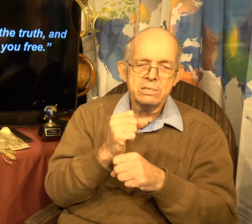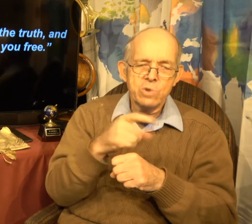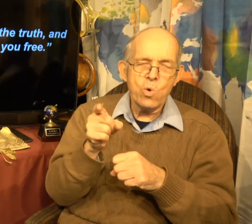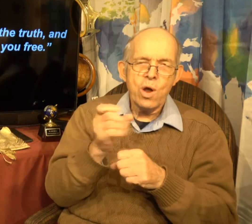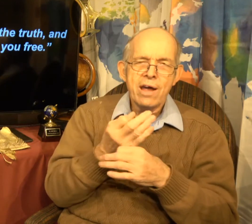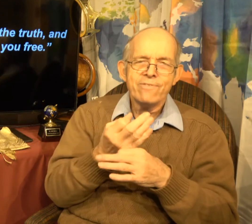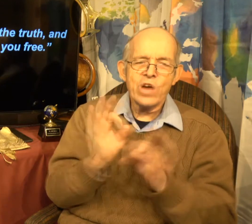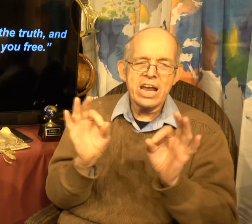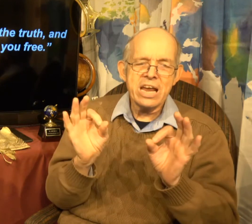you free.